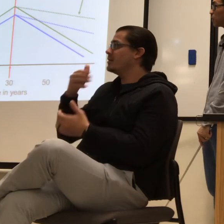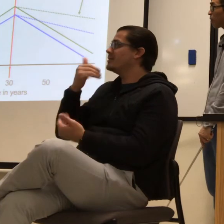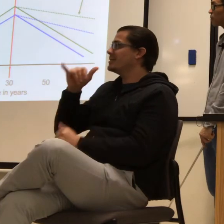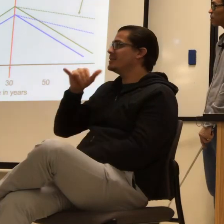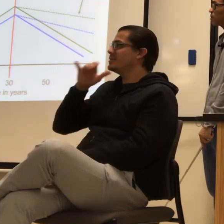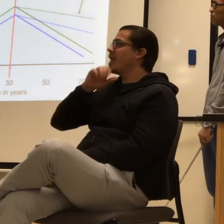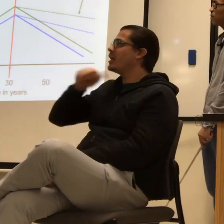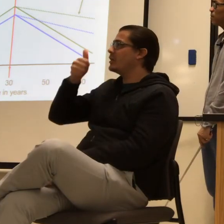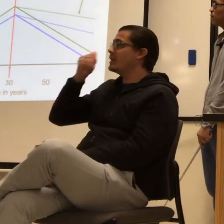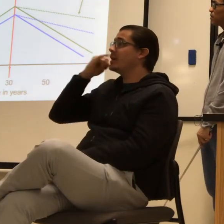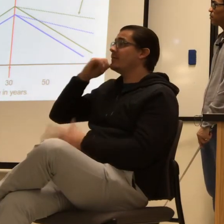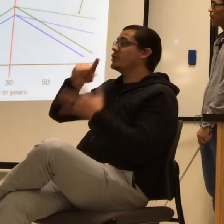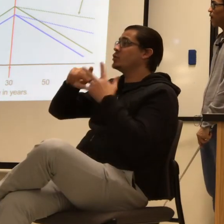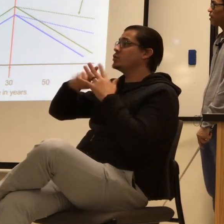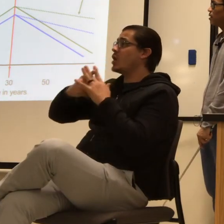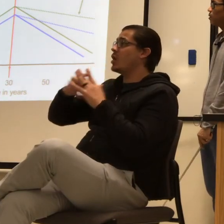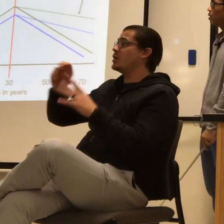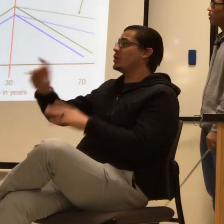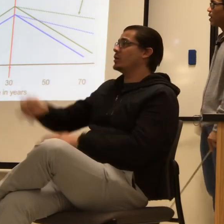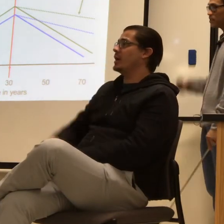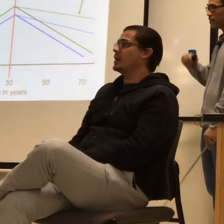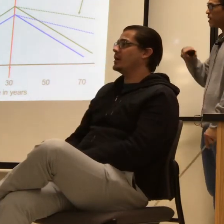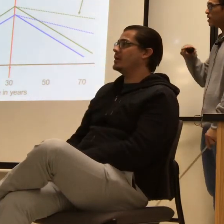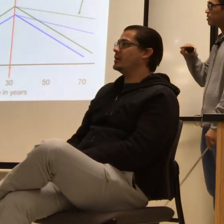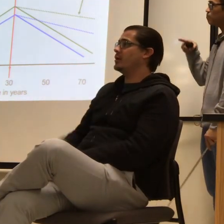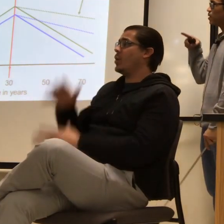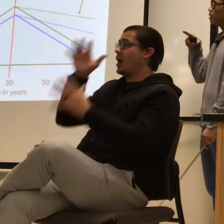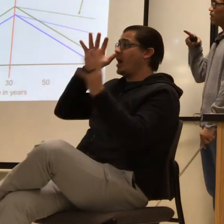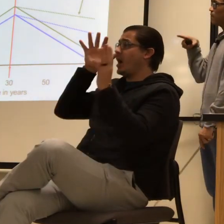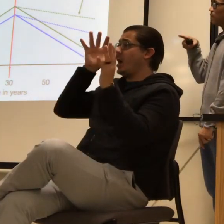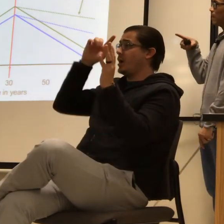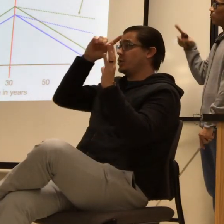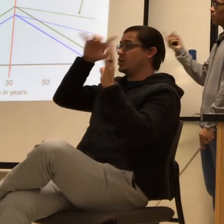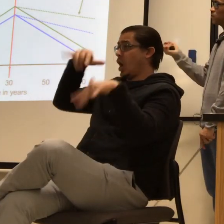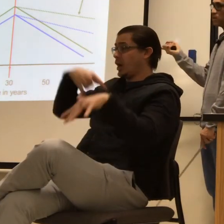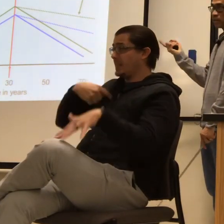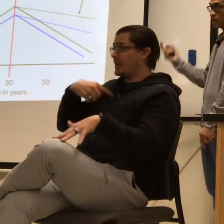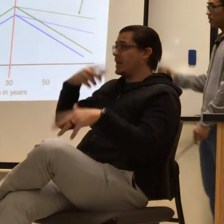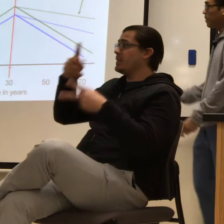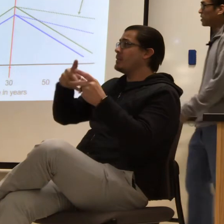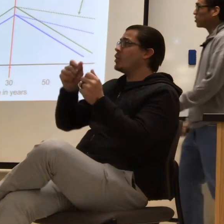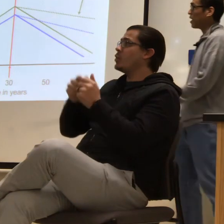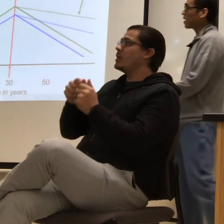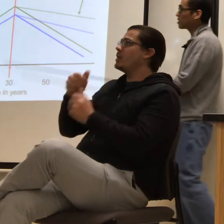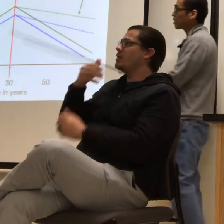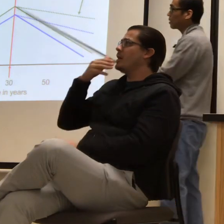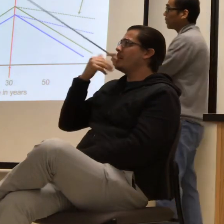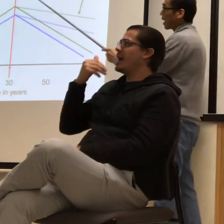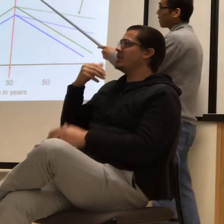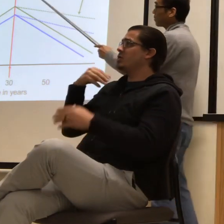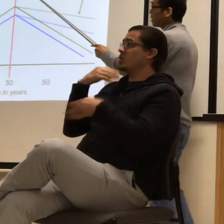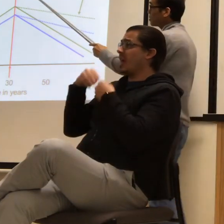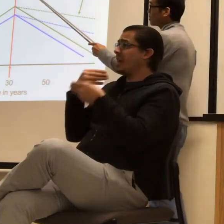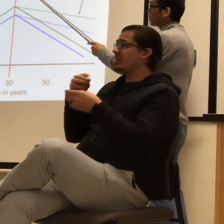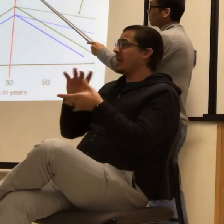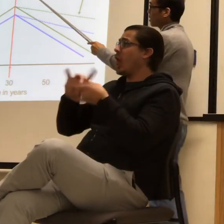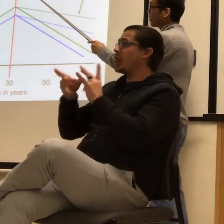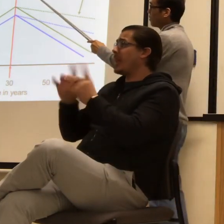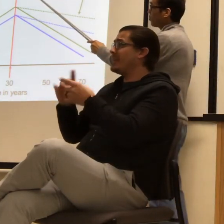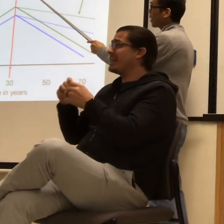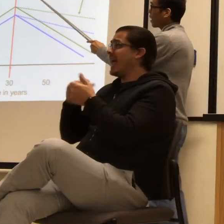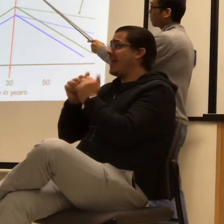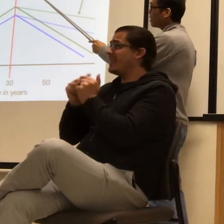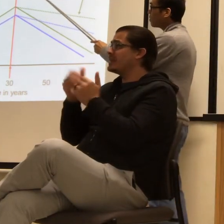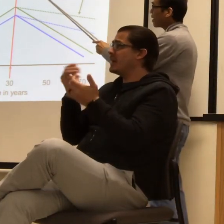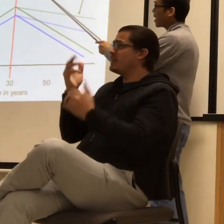if you start, it's okay. What amazed me is even people with the best genetics, like Olympic athletes, they